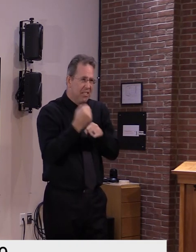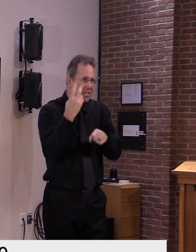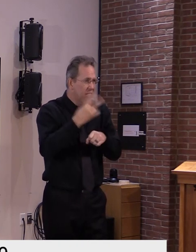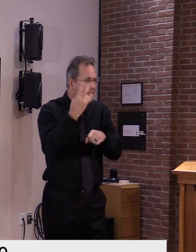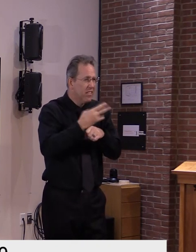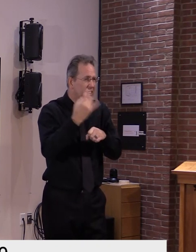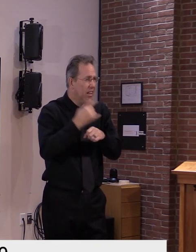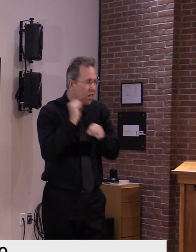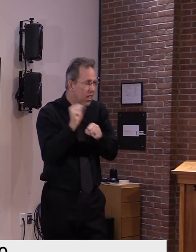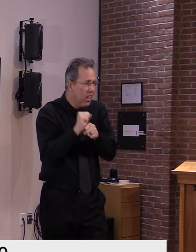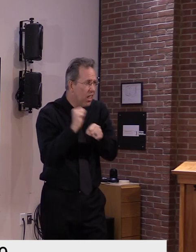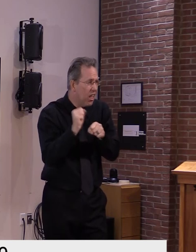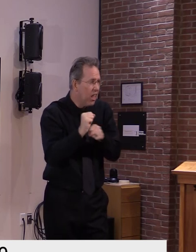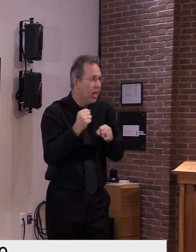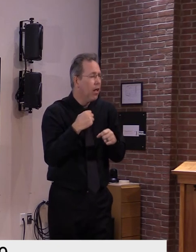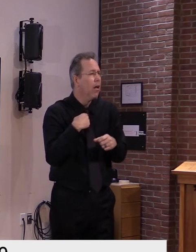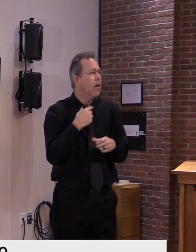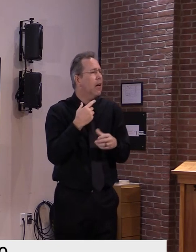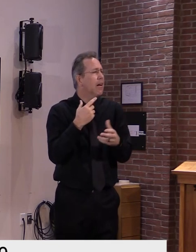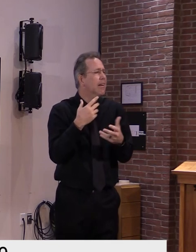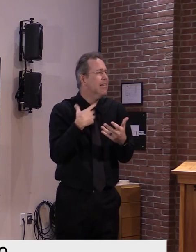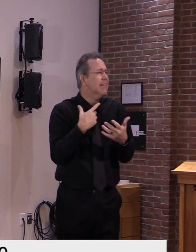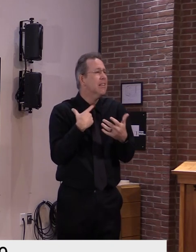then of takeout,